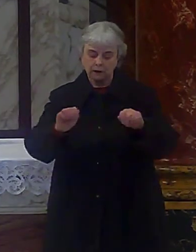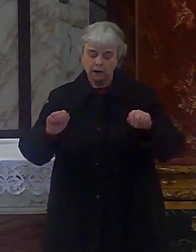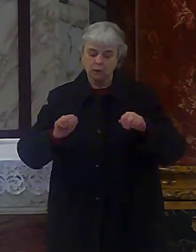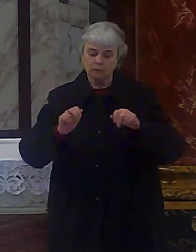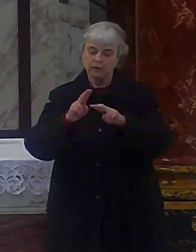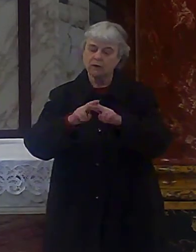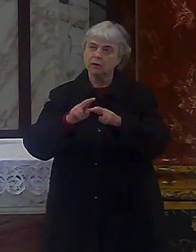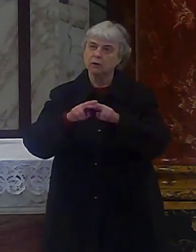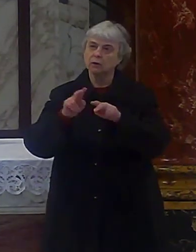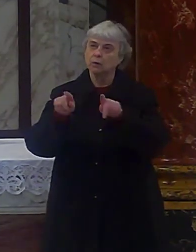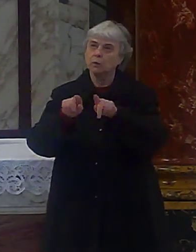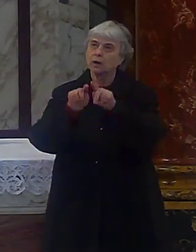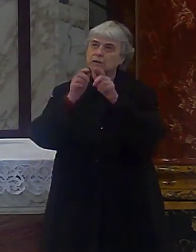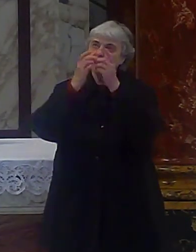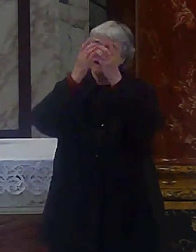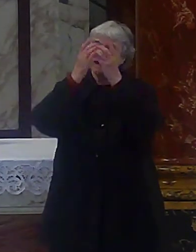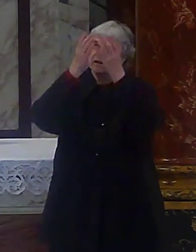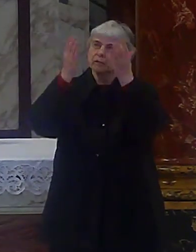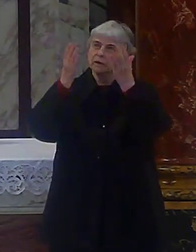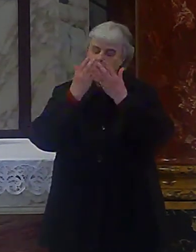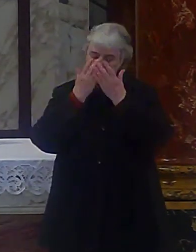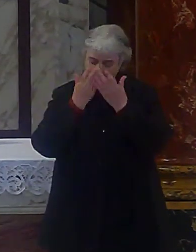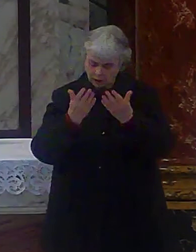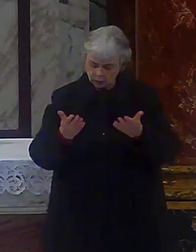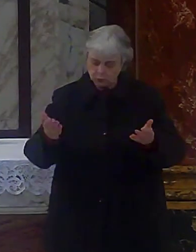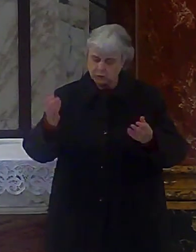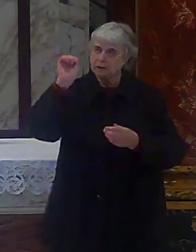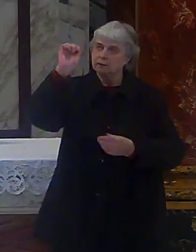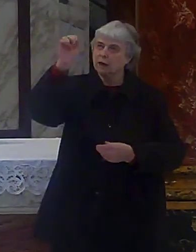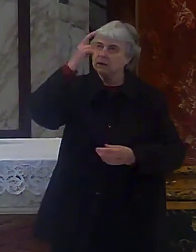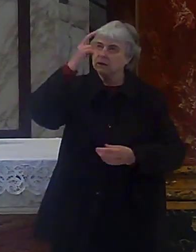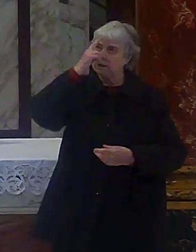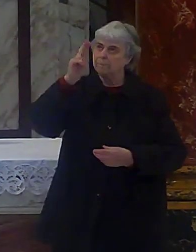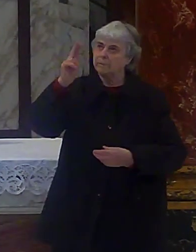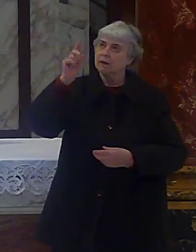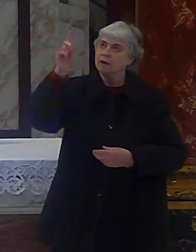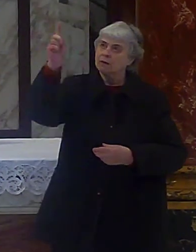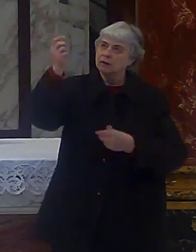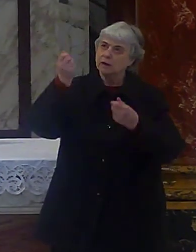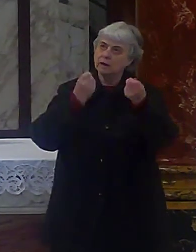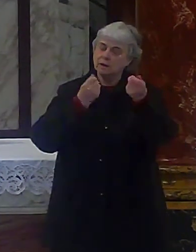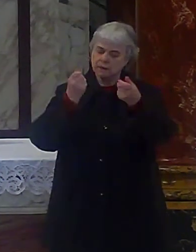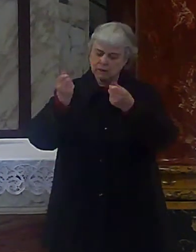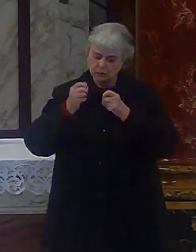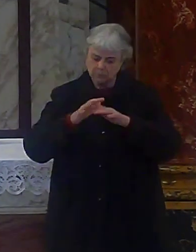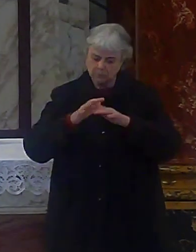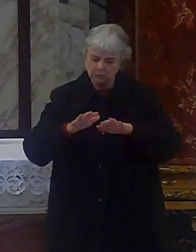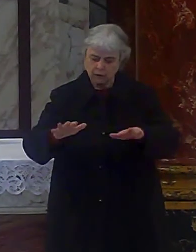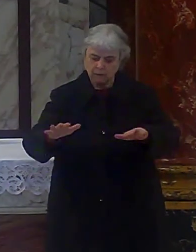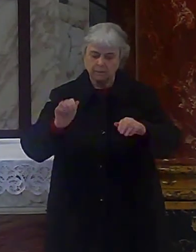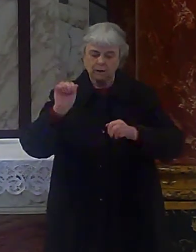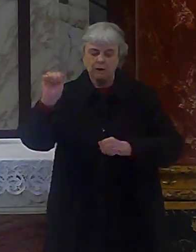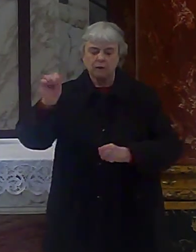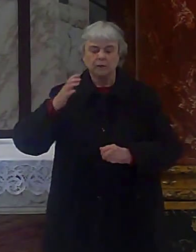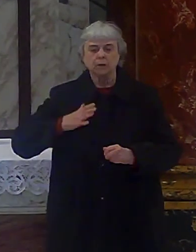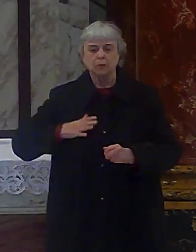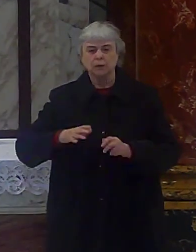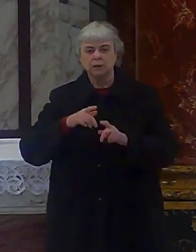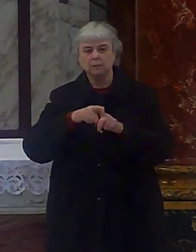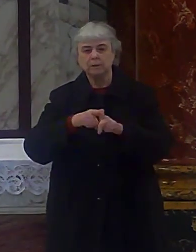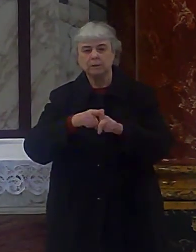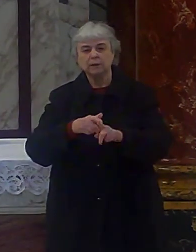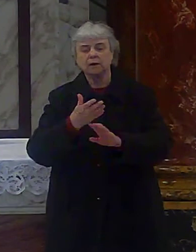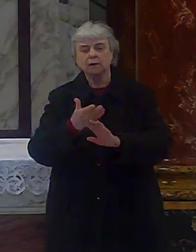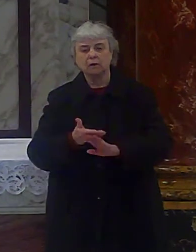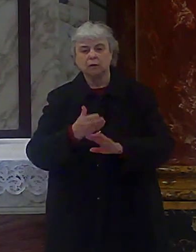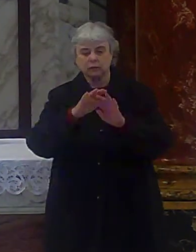our father who art in heaven hallowed be thy name thy kingdom come thy will